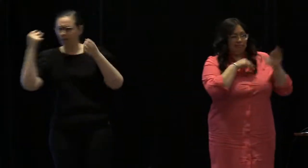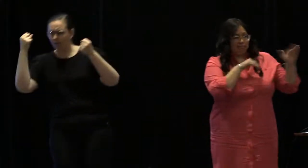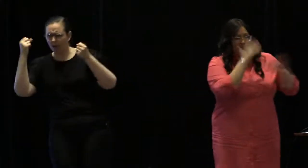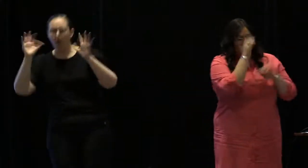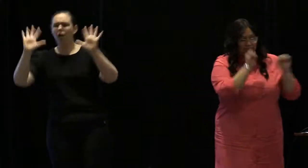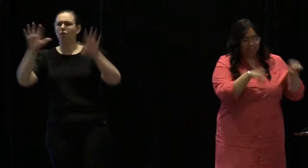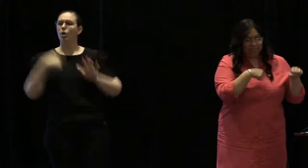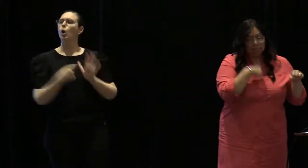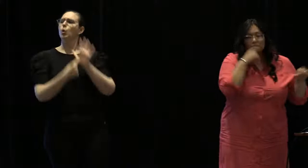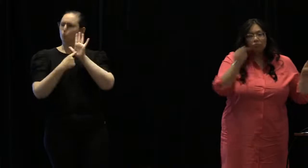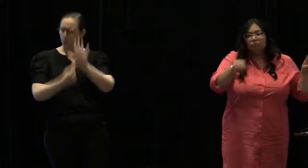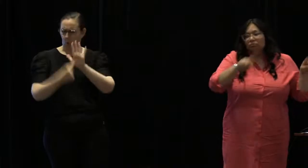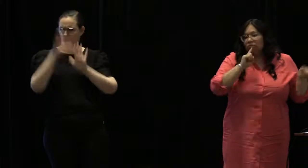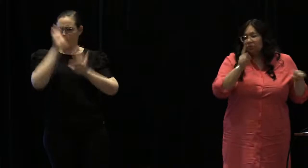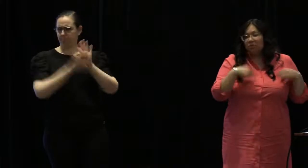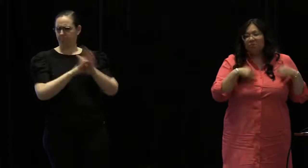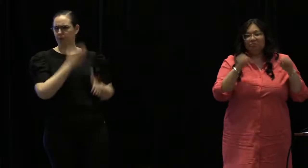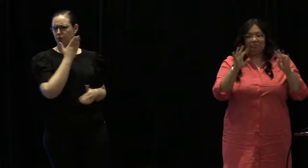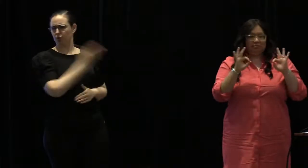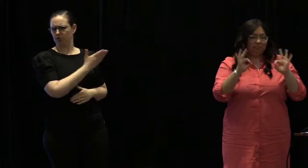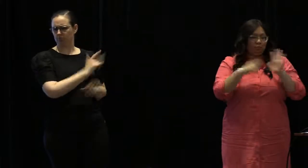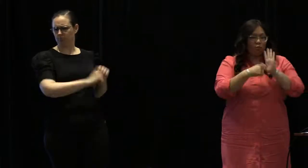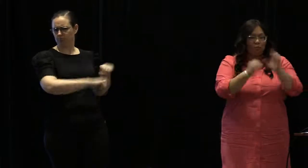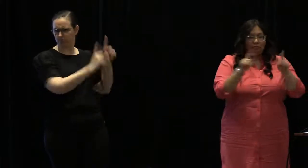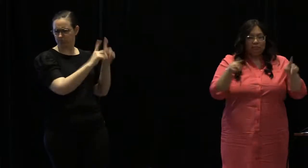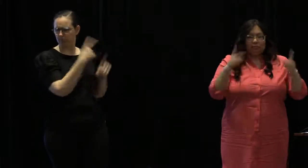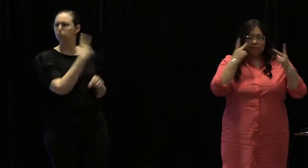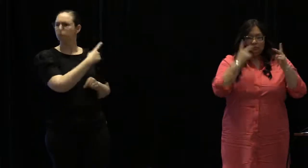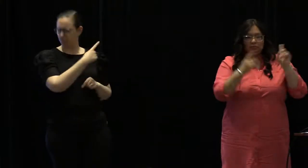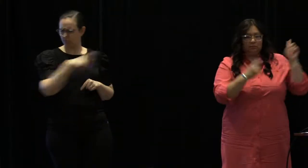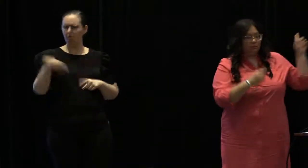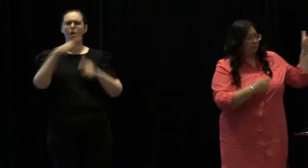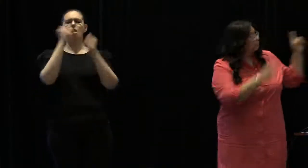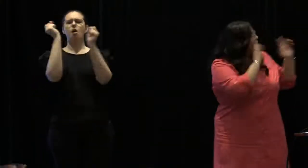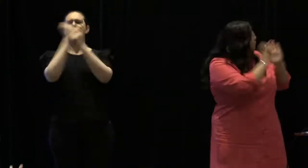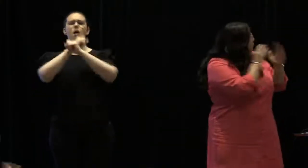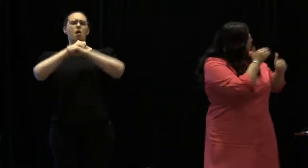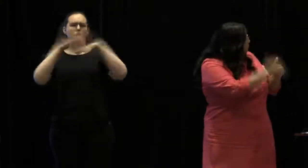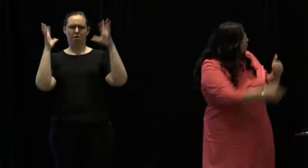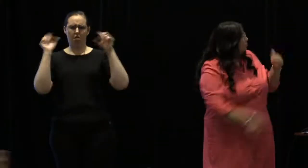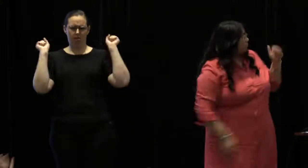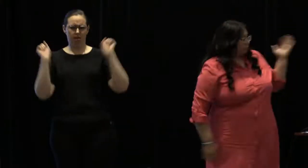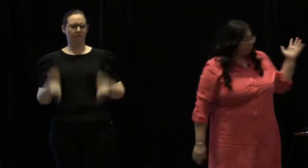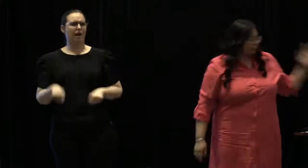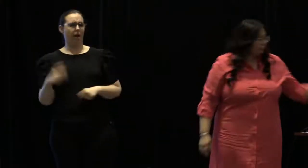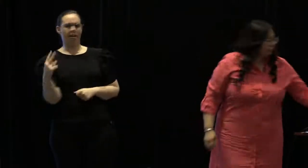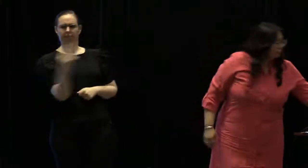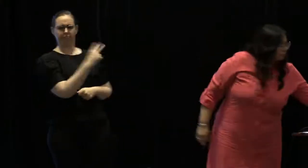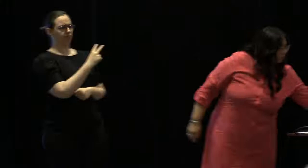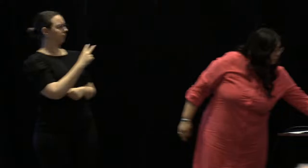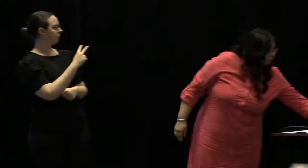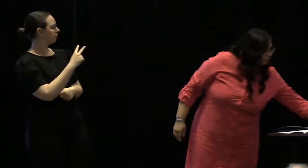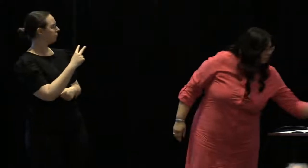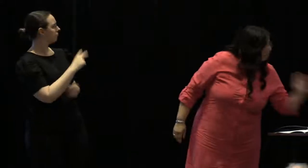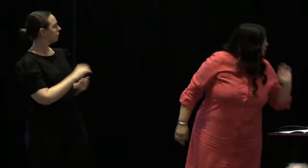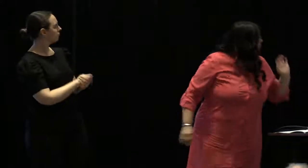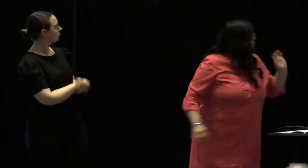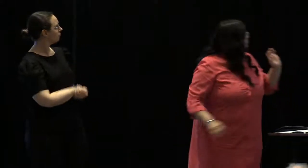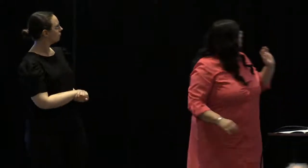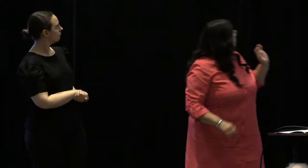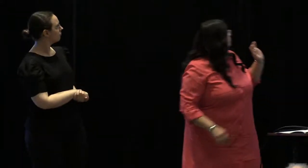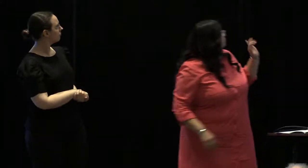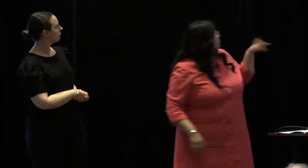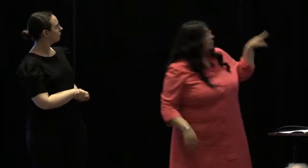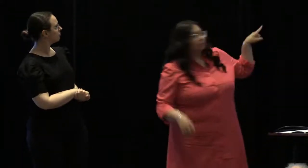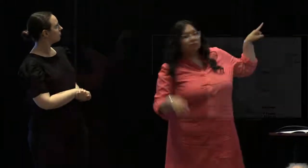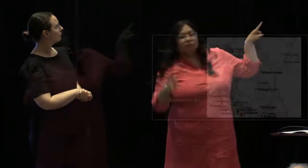see, just to see the word in ASL and not to be able to see what it is written out, because it is a longer word and an unfamiliar word